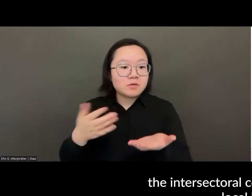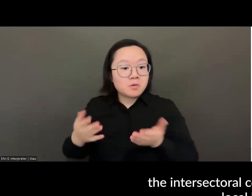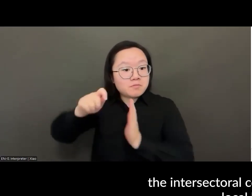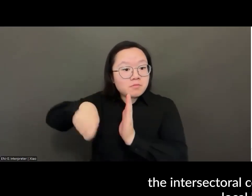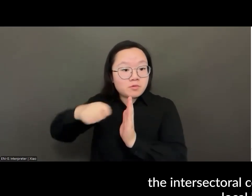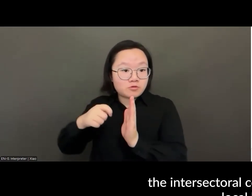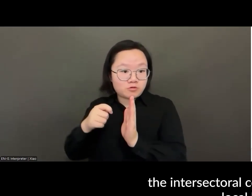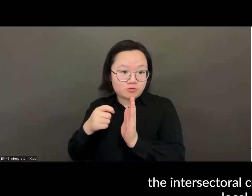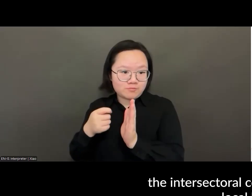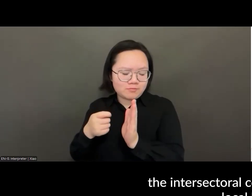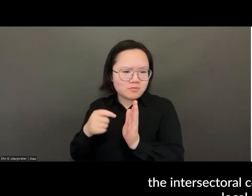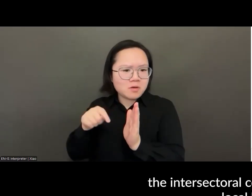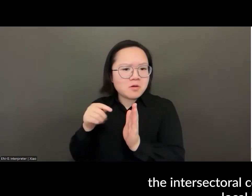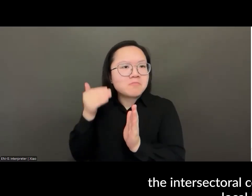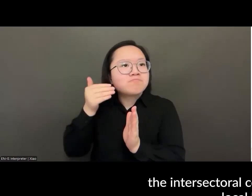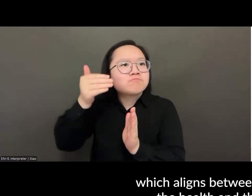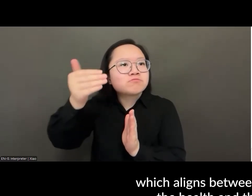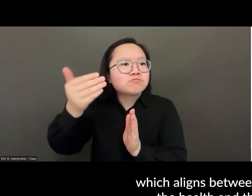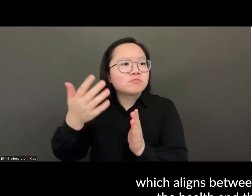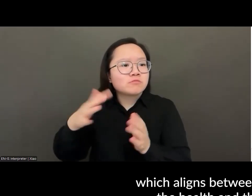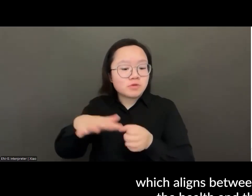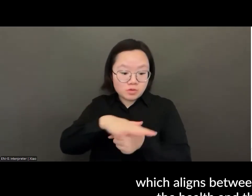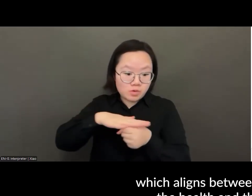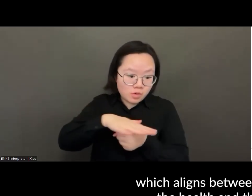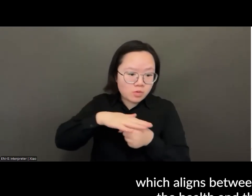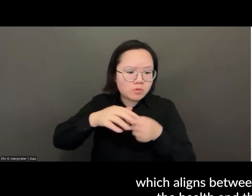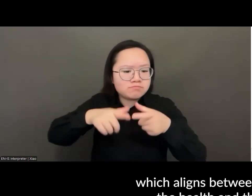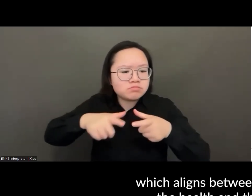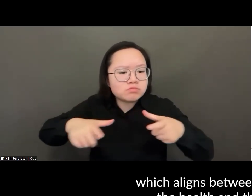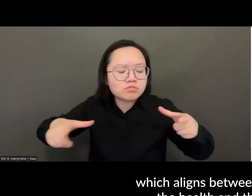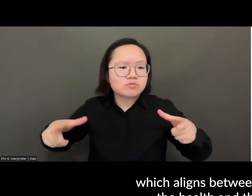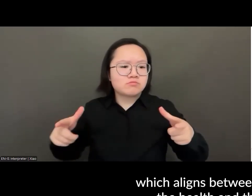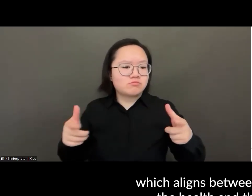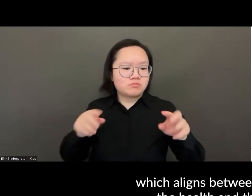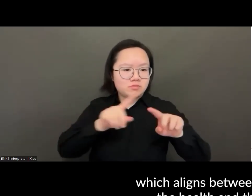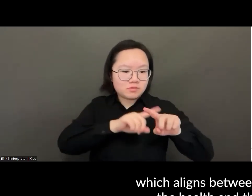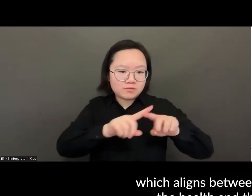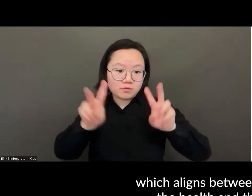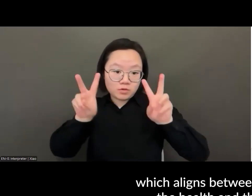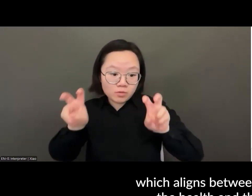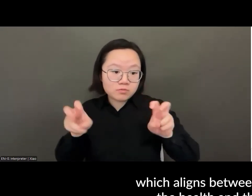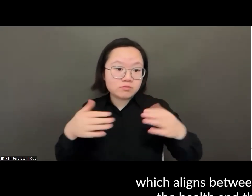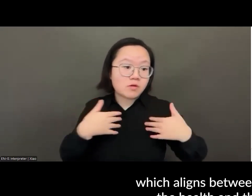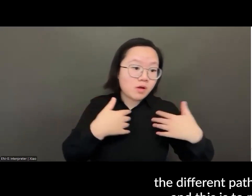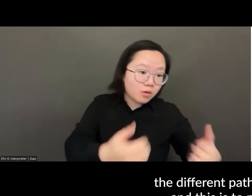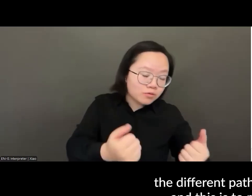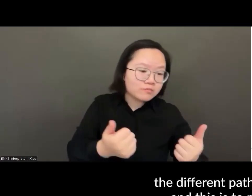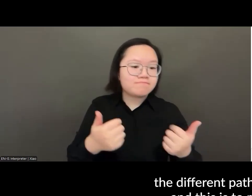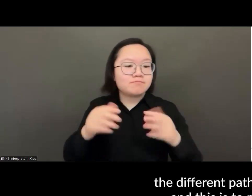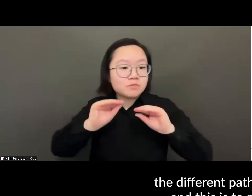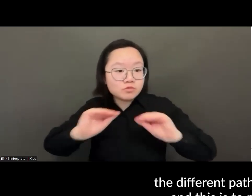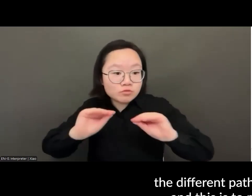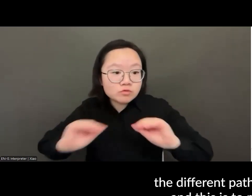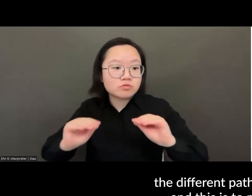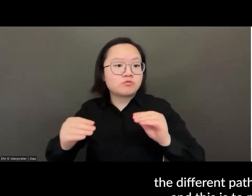intersectoral coordination at the local level, which aligns between the education and the health and the social welfare,